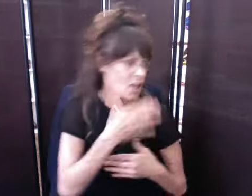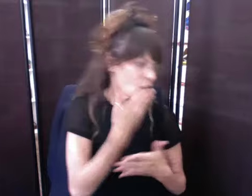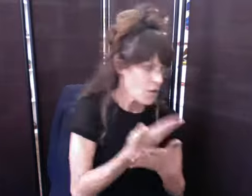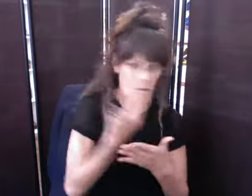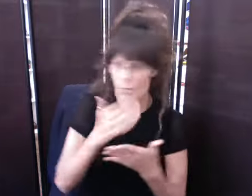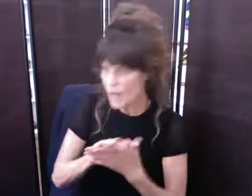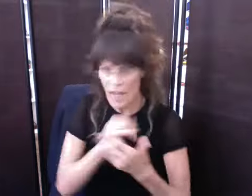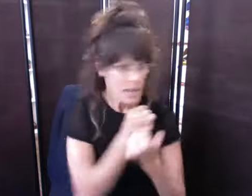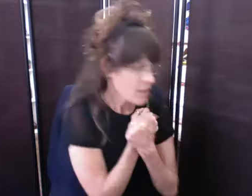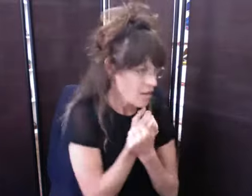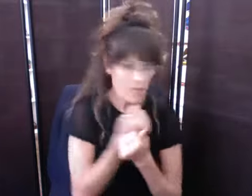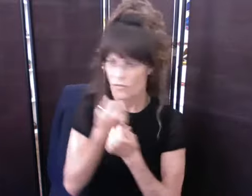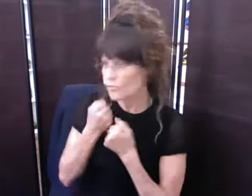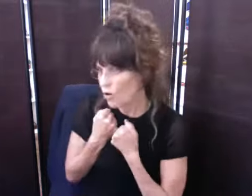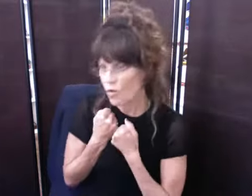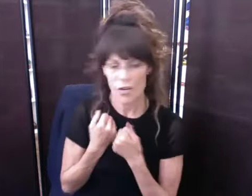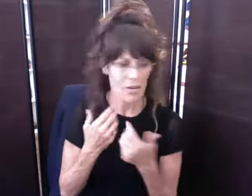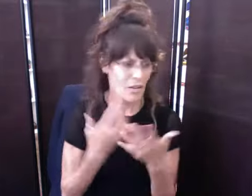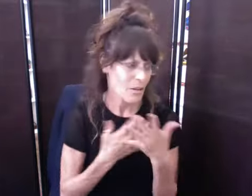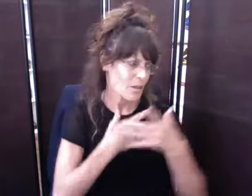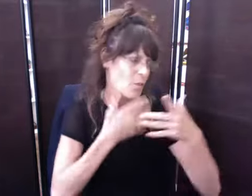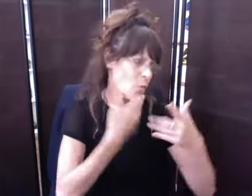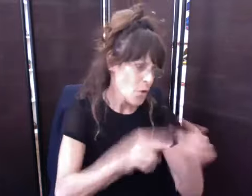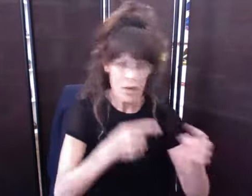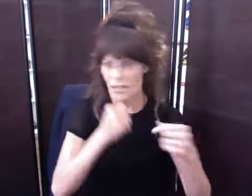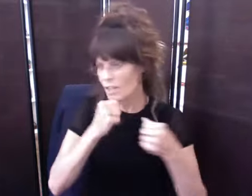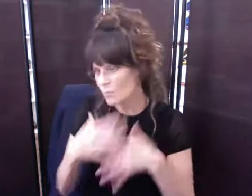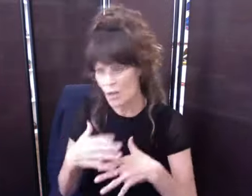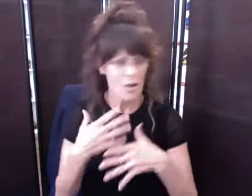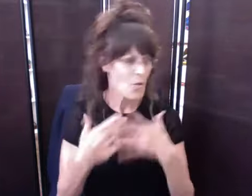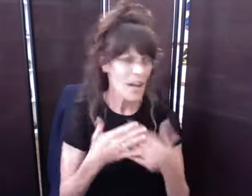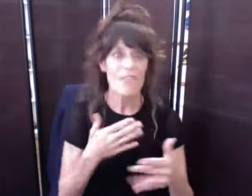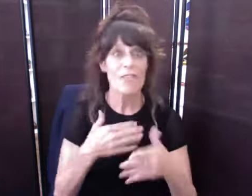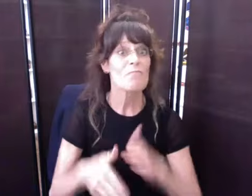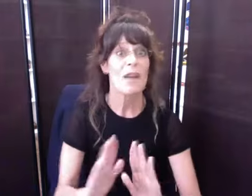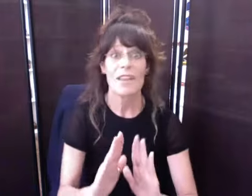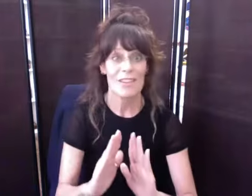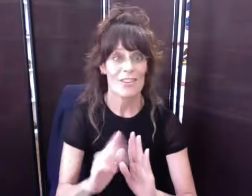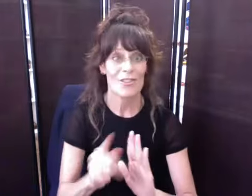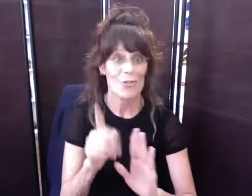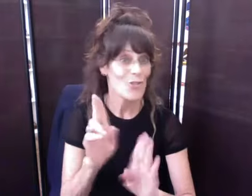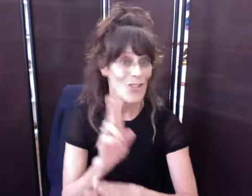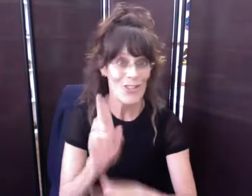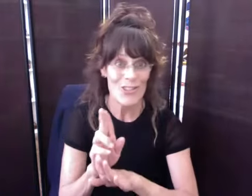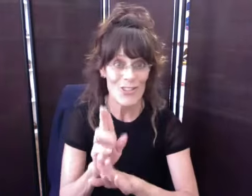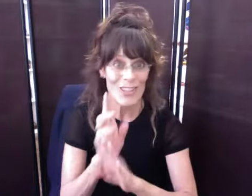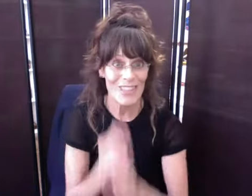really well for me. No debate society here. I'm good with whatever methodology you use. What matters is that you do it, I think,